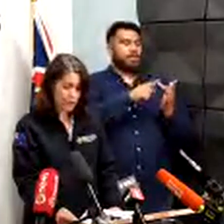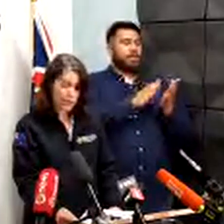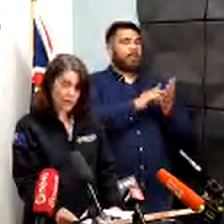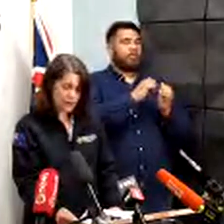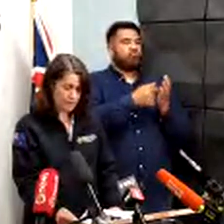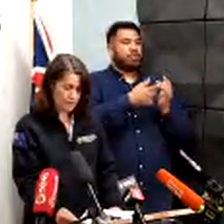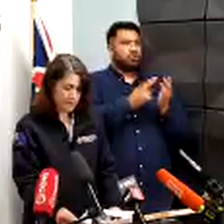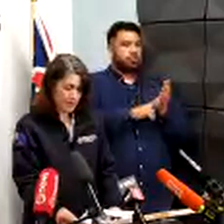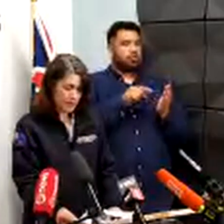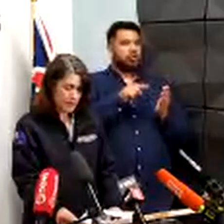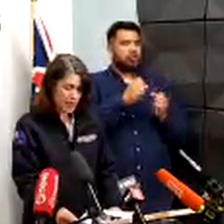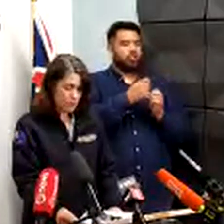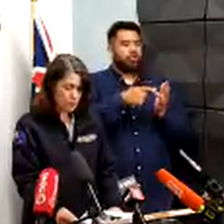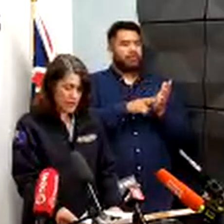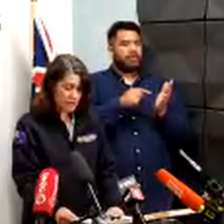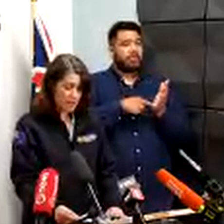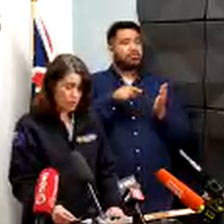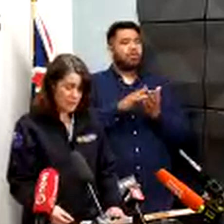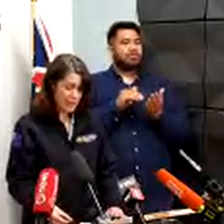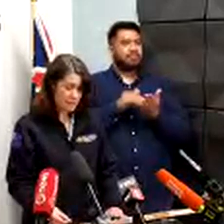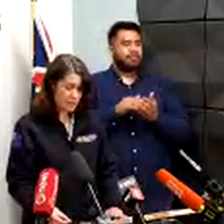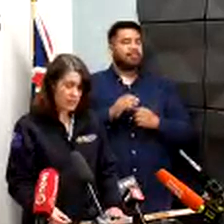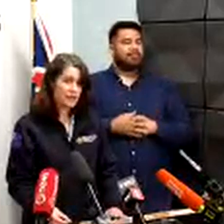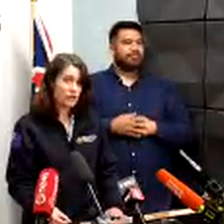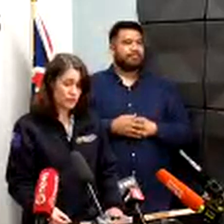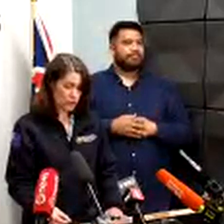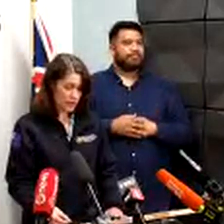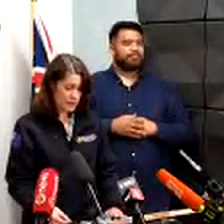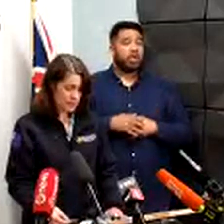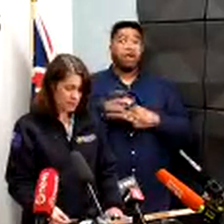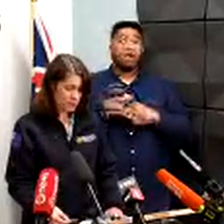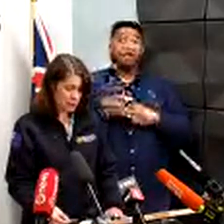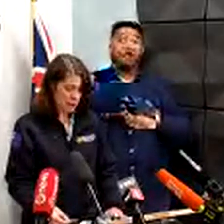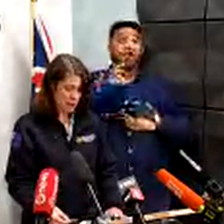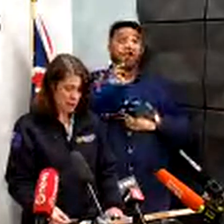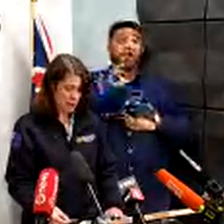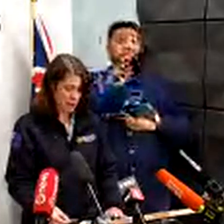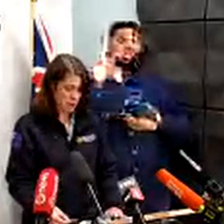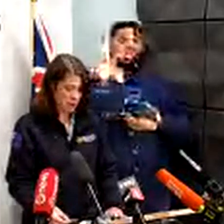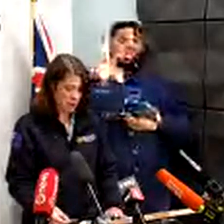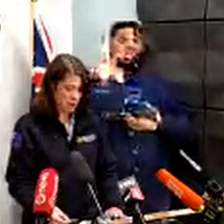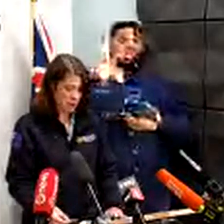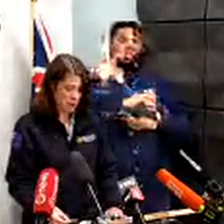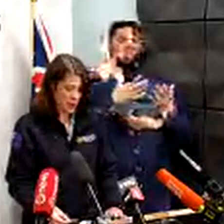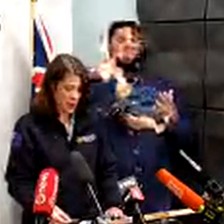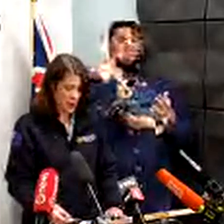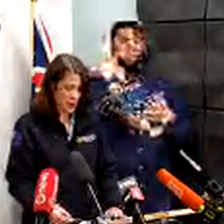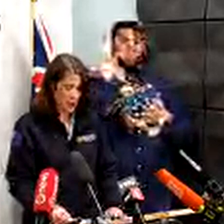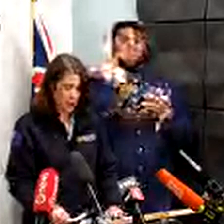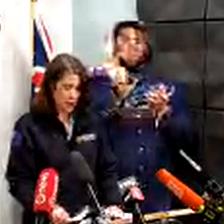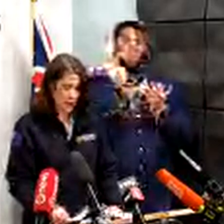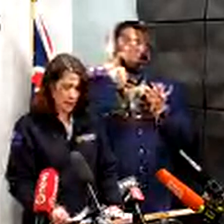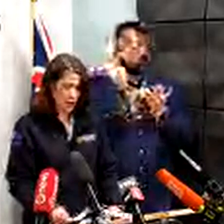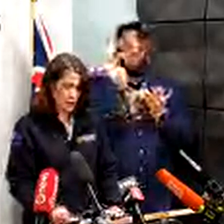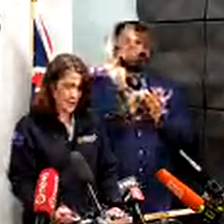immigration.govt.nz website, and they will be expediting those requests for families. The